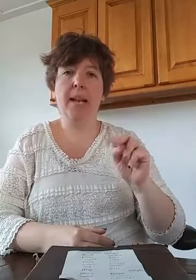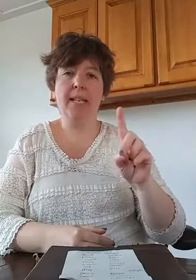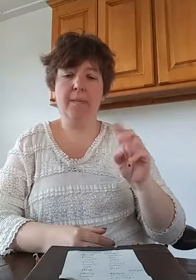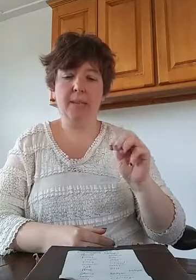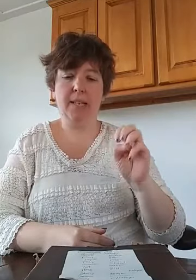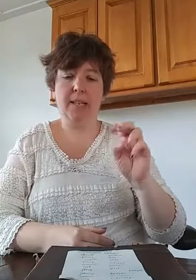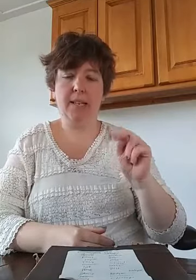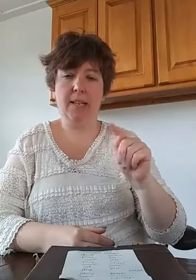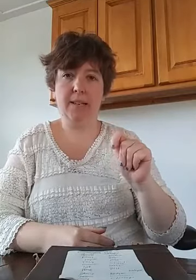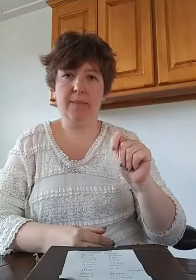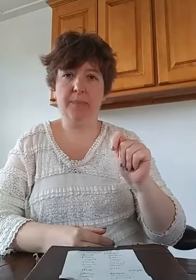Commandment.